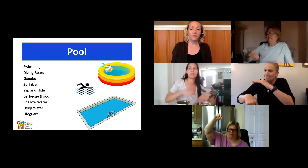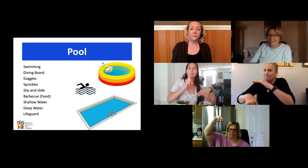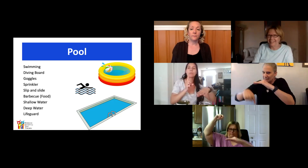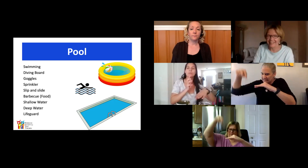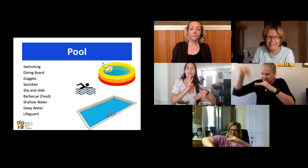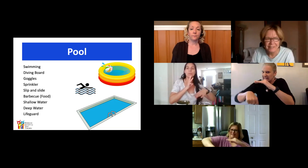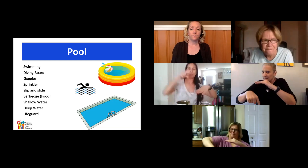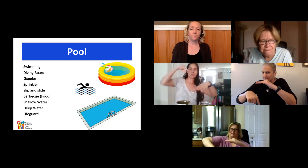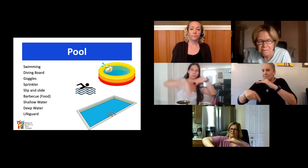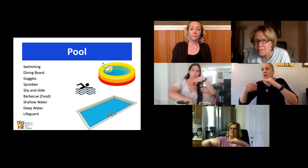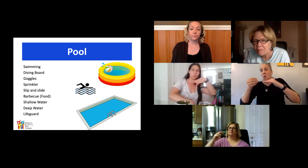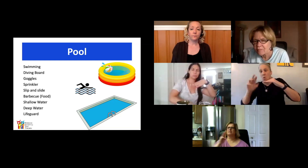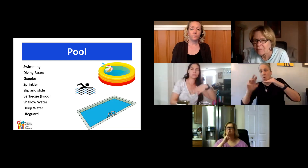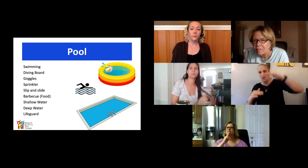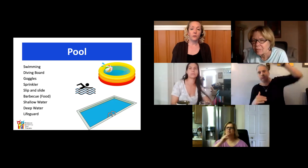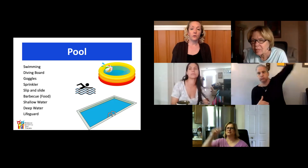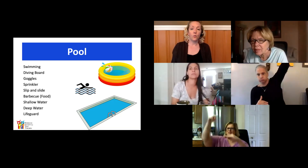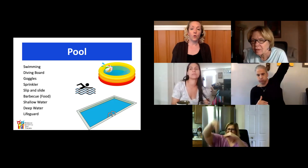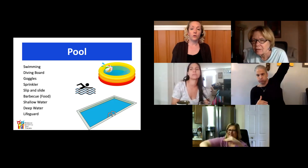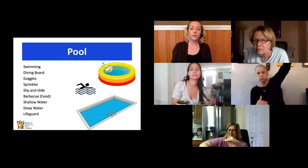So water deep.